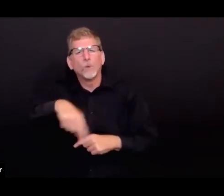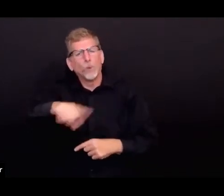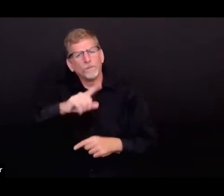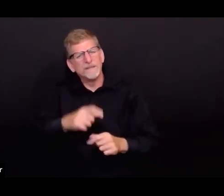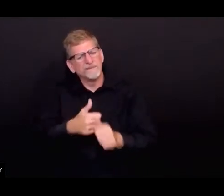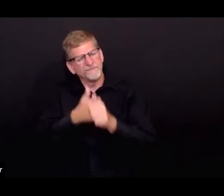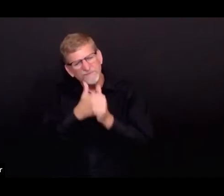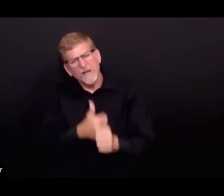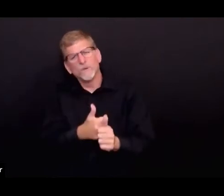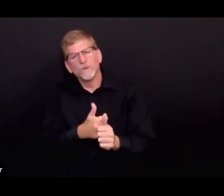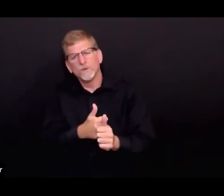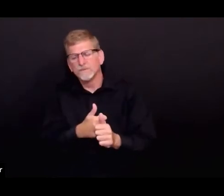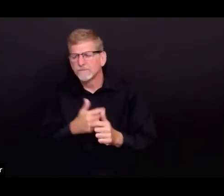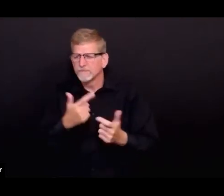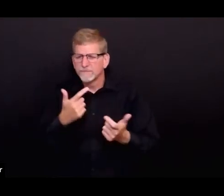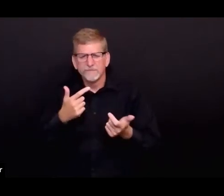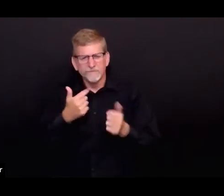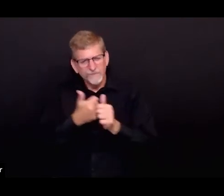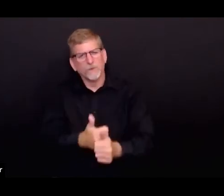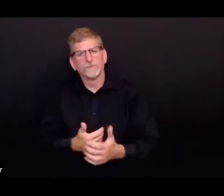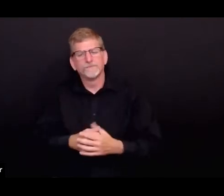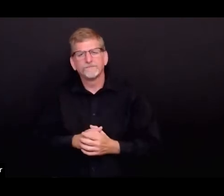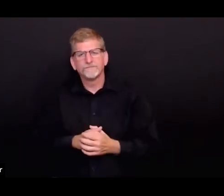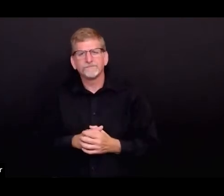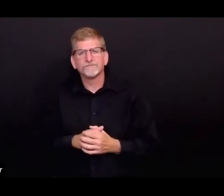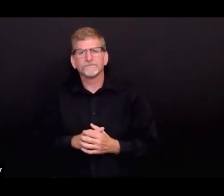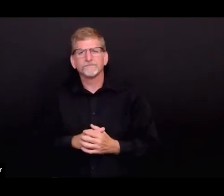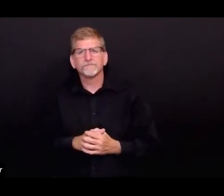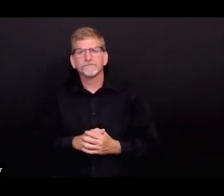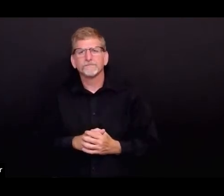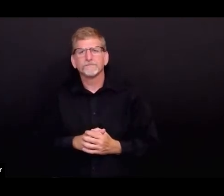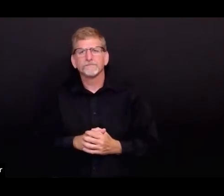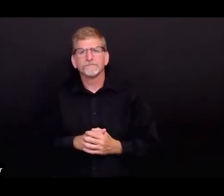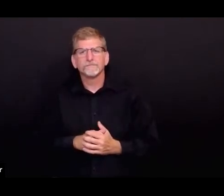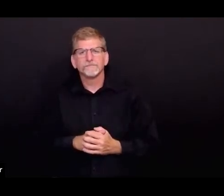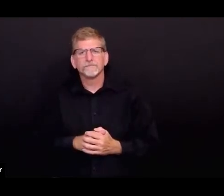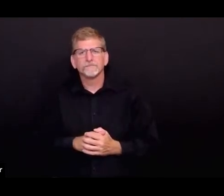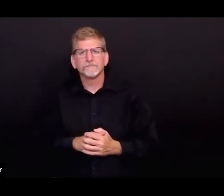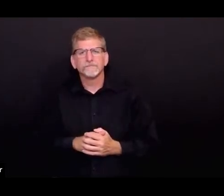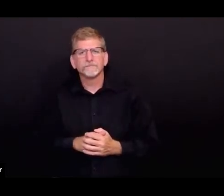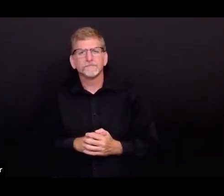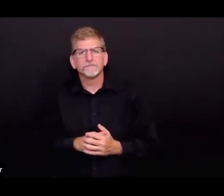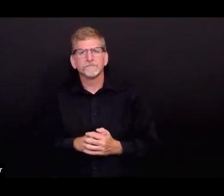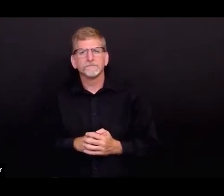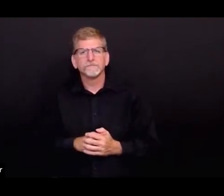Governor, this is Teddy. We might have to wrap it up with that question. We're just coming up on the hour here.